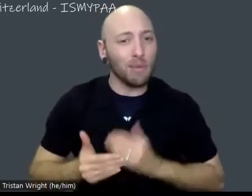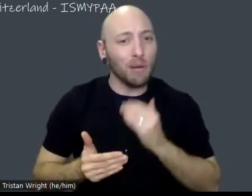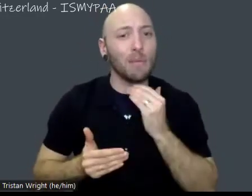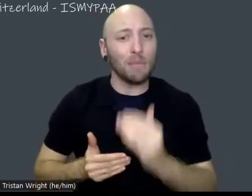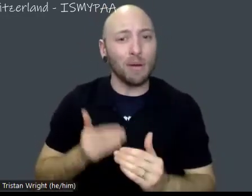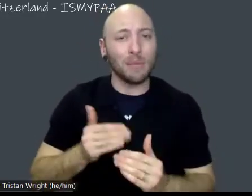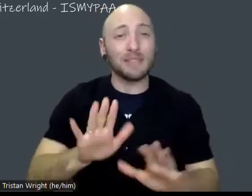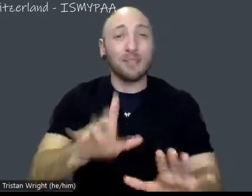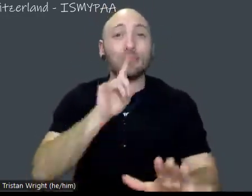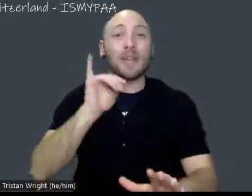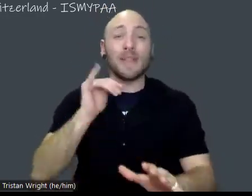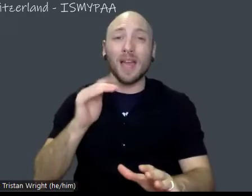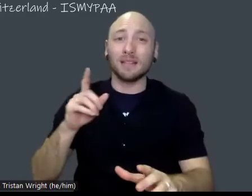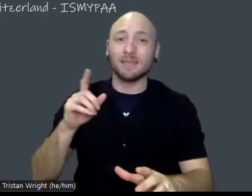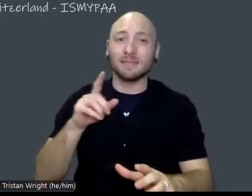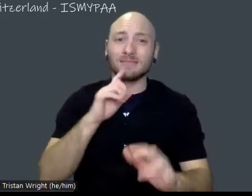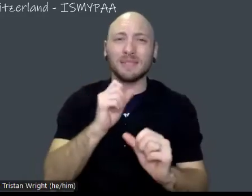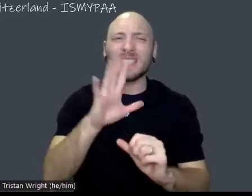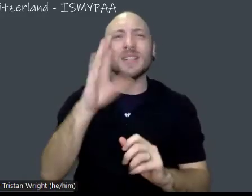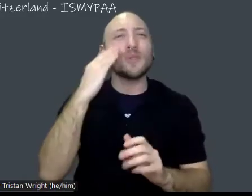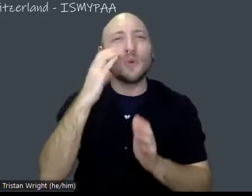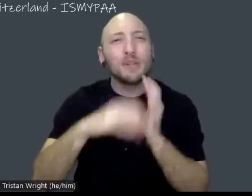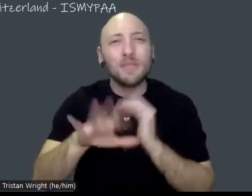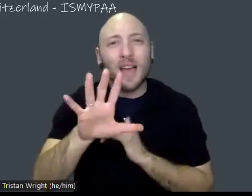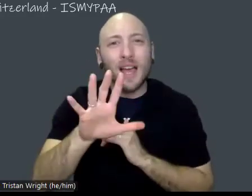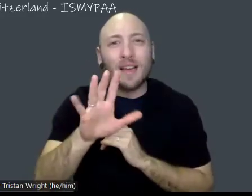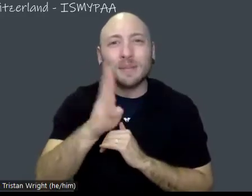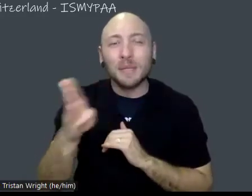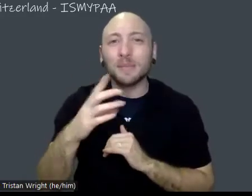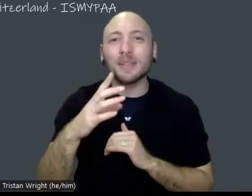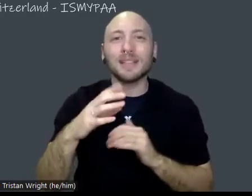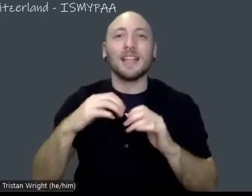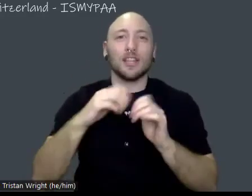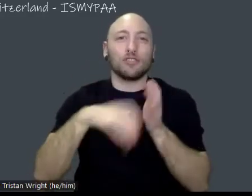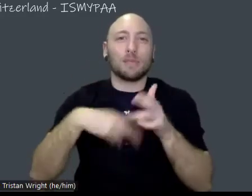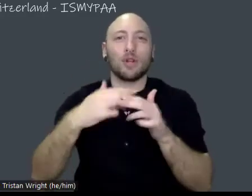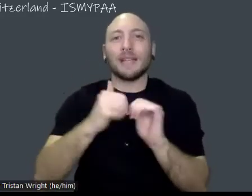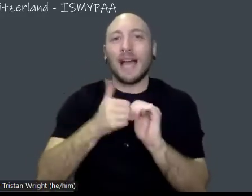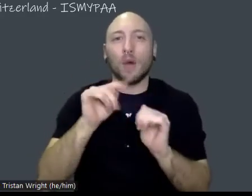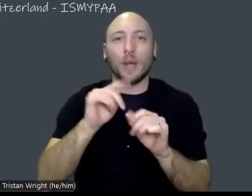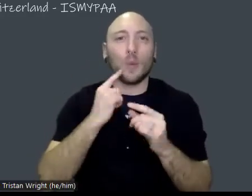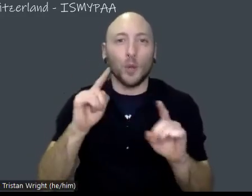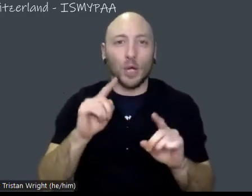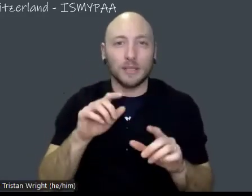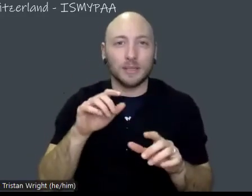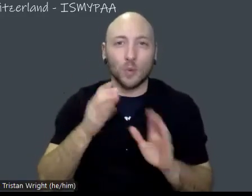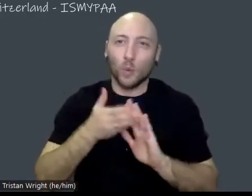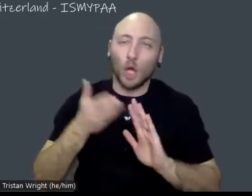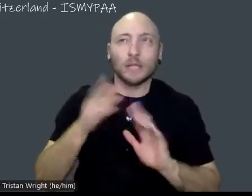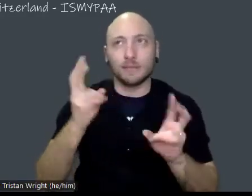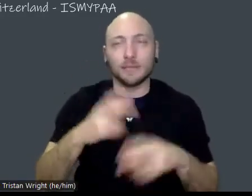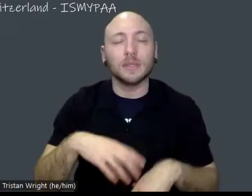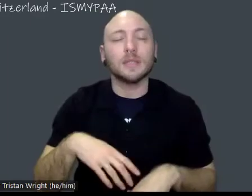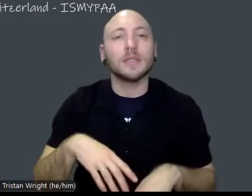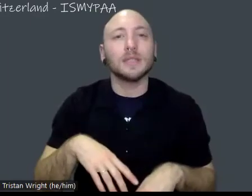it says in our chapter 5, how it works. It is really a matter